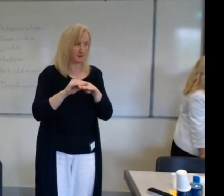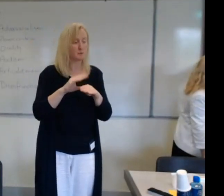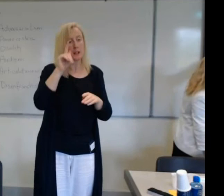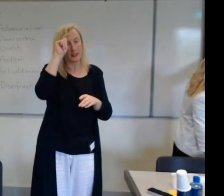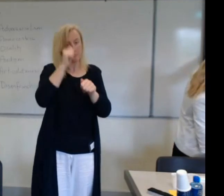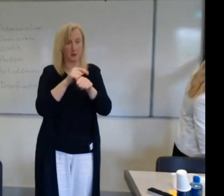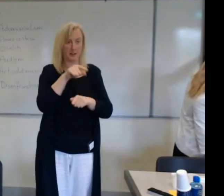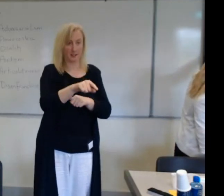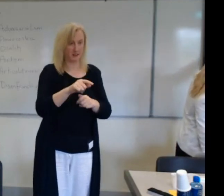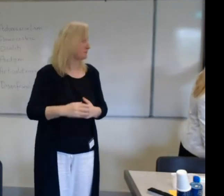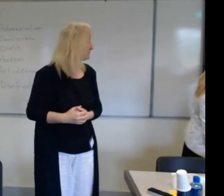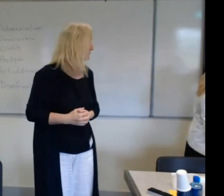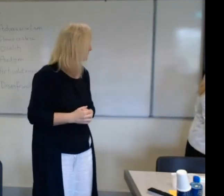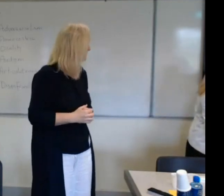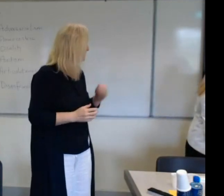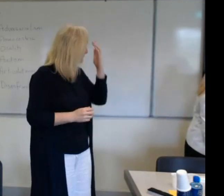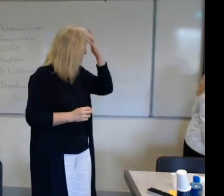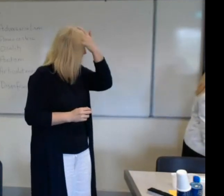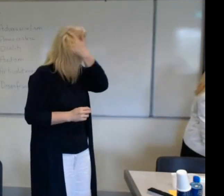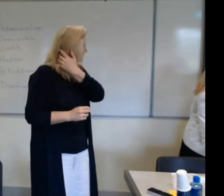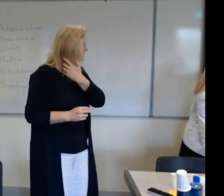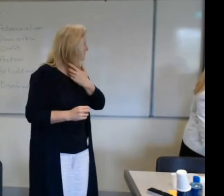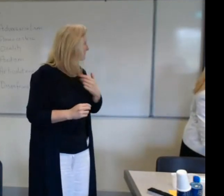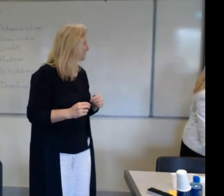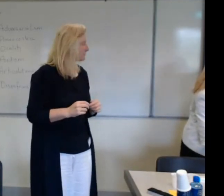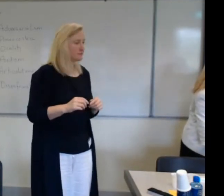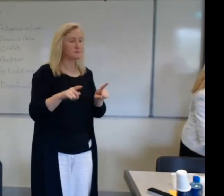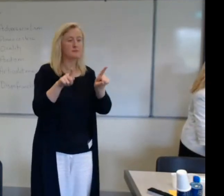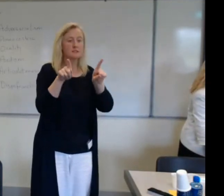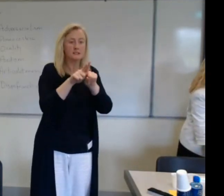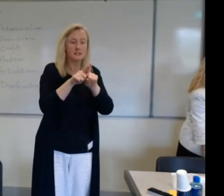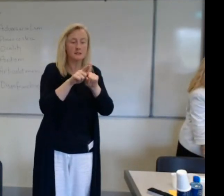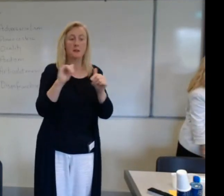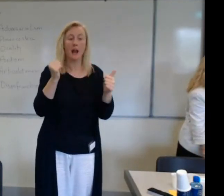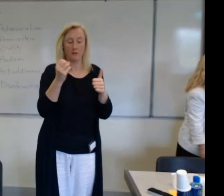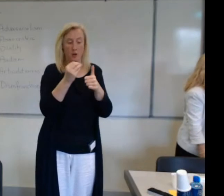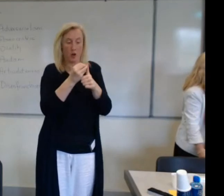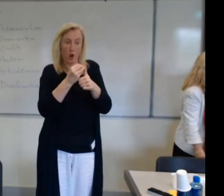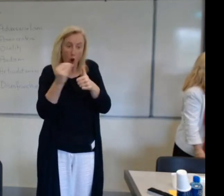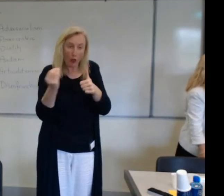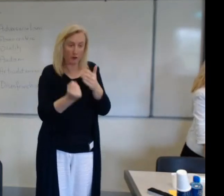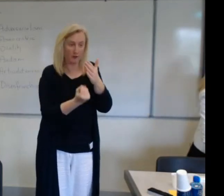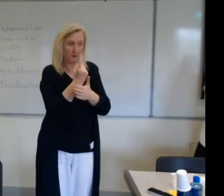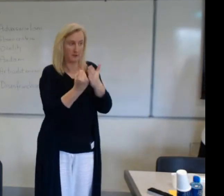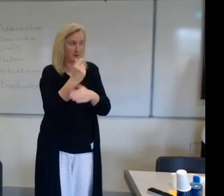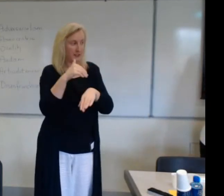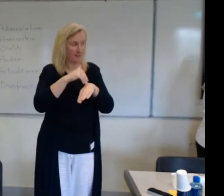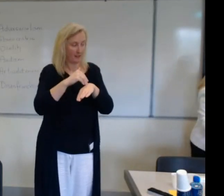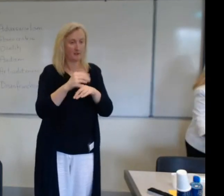about. So we also need to think about the other issues that might be impacting on interaction. So cultural issues,